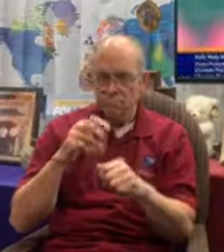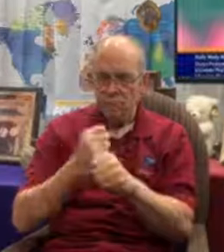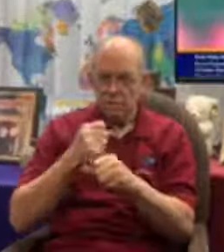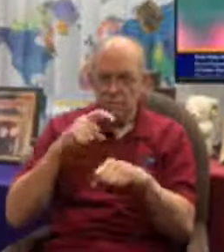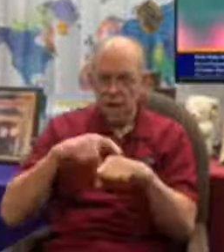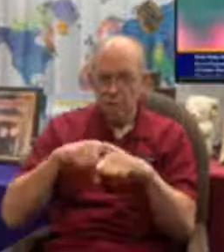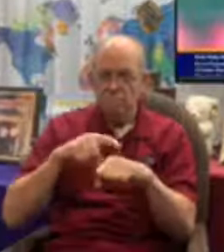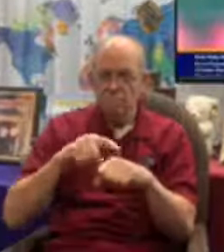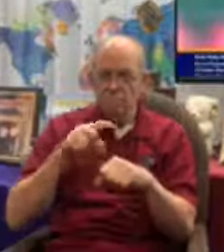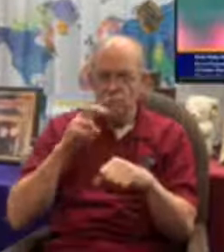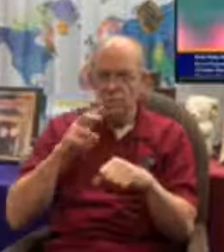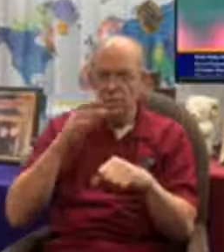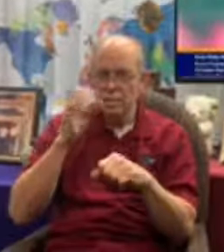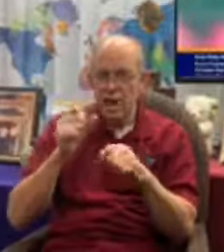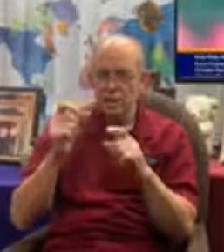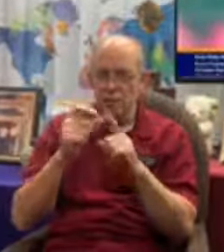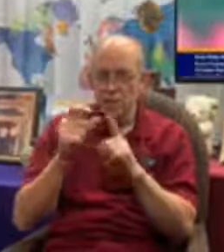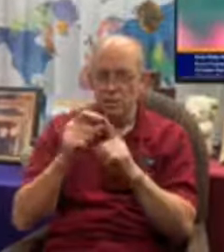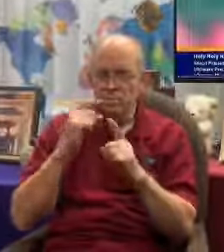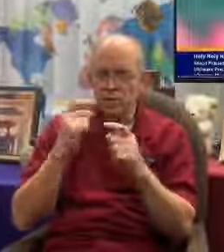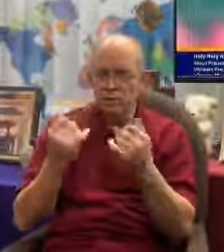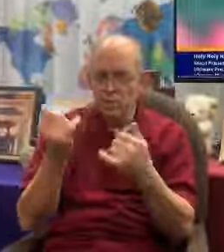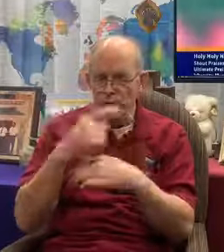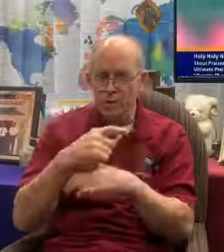This time to see God's way for today.